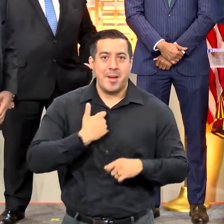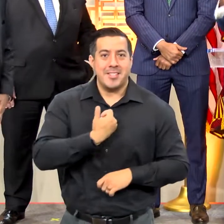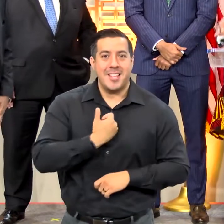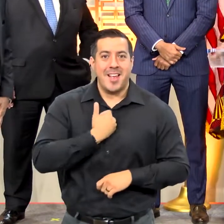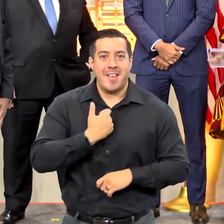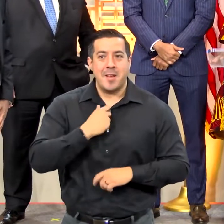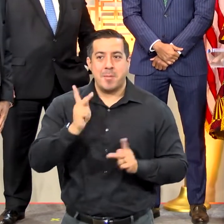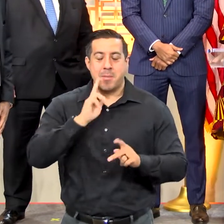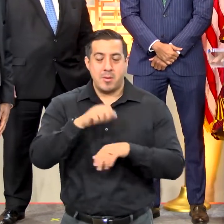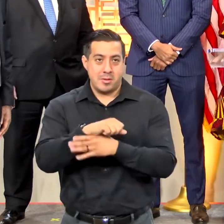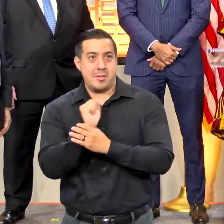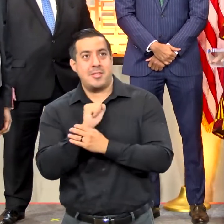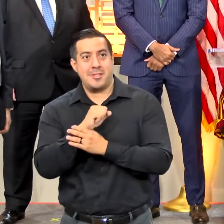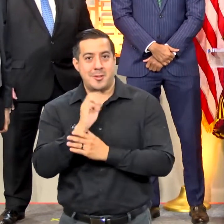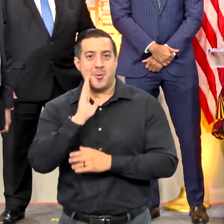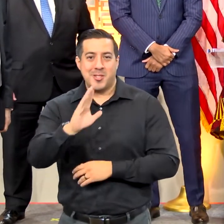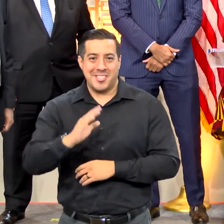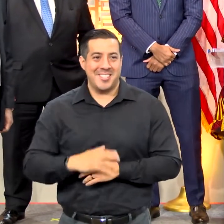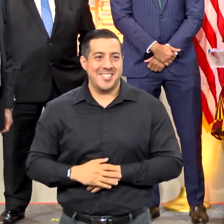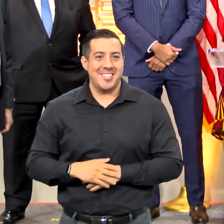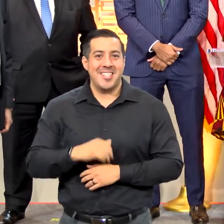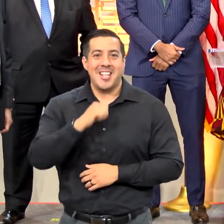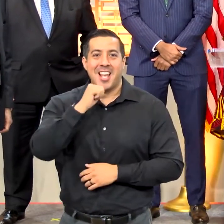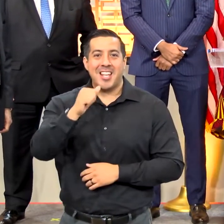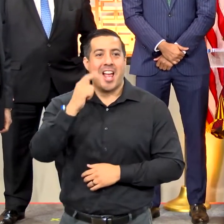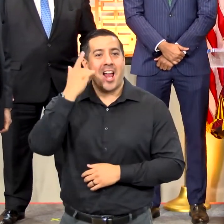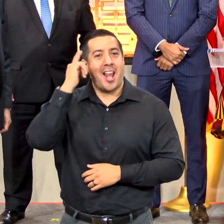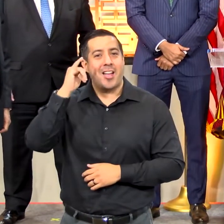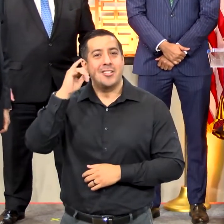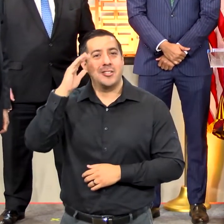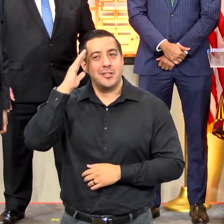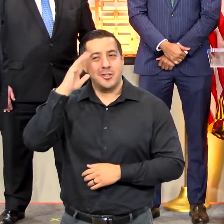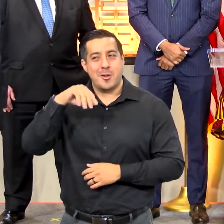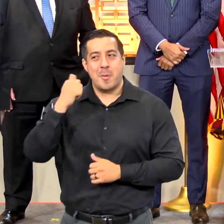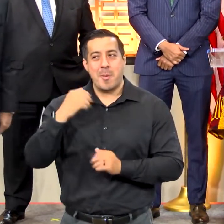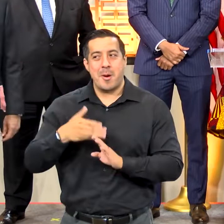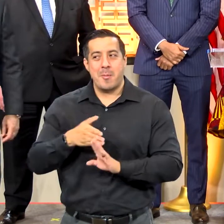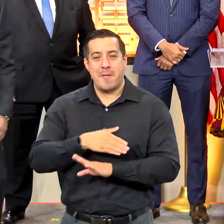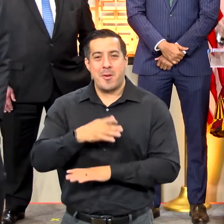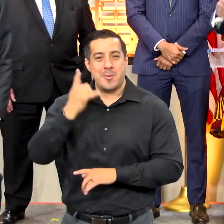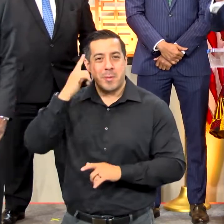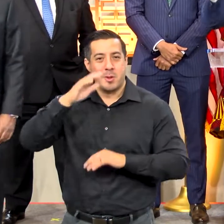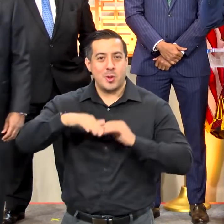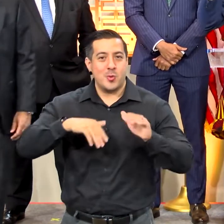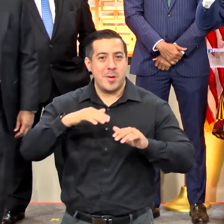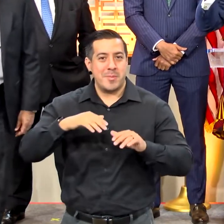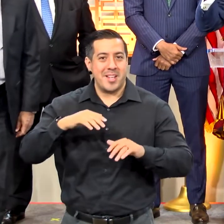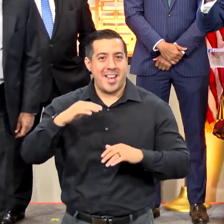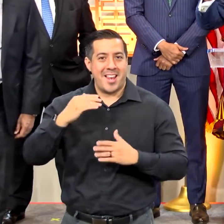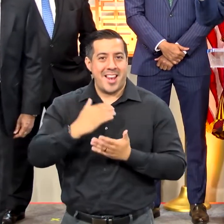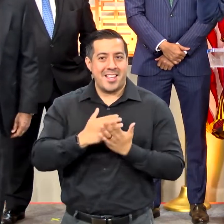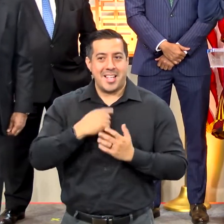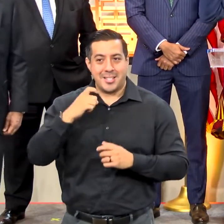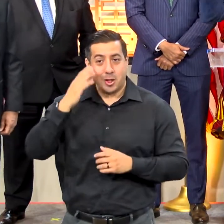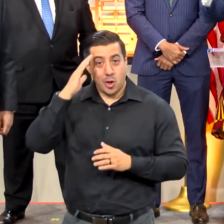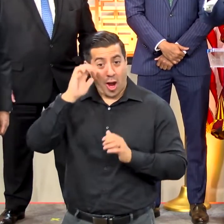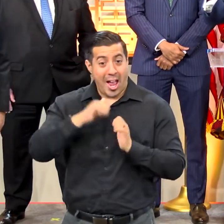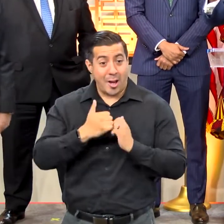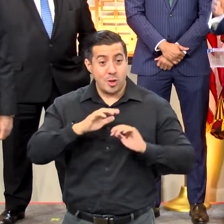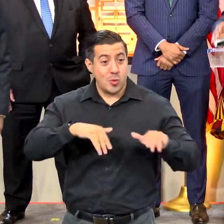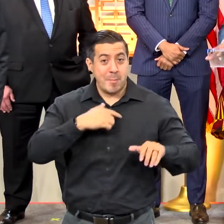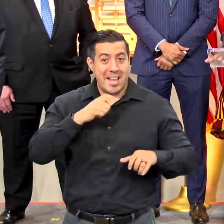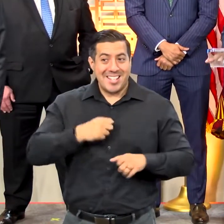blow everybody's mind. It won't be like those swimming lessons you and I committed to, which remember I told you I don't have to learn how to swim, just have to learn how to beat